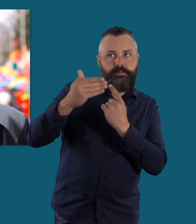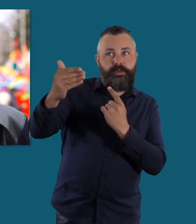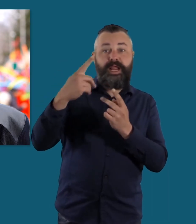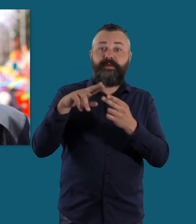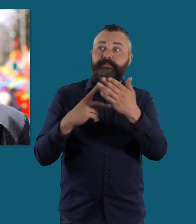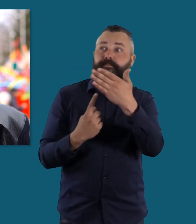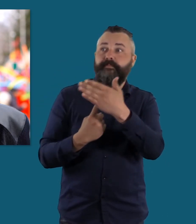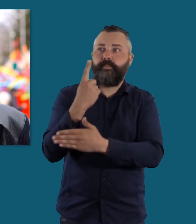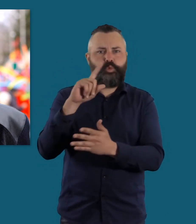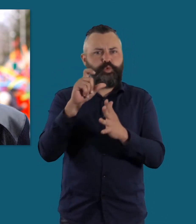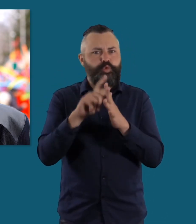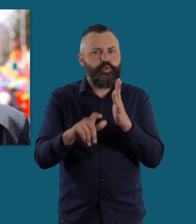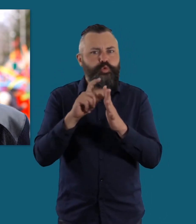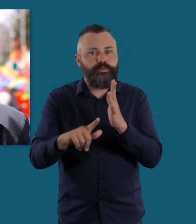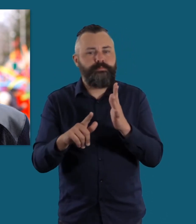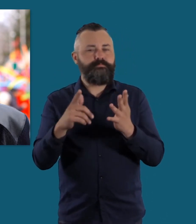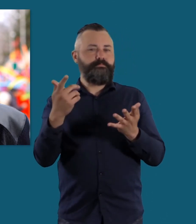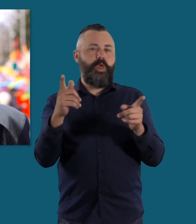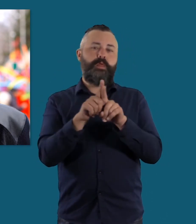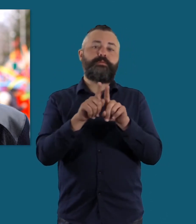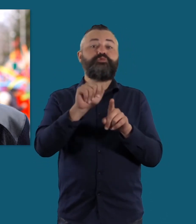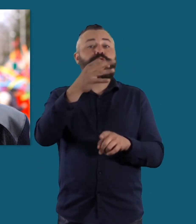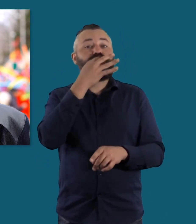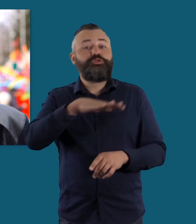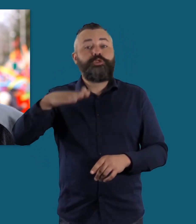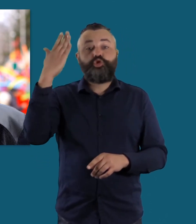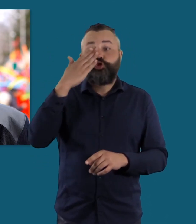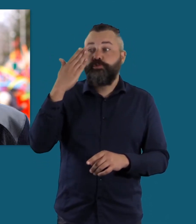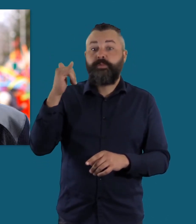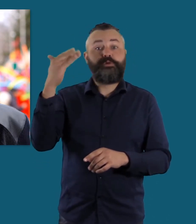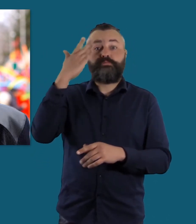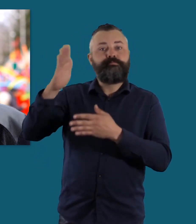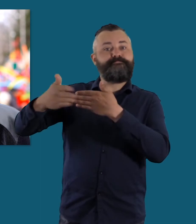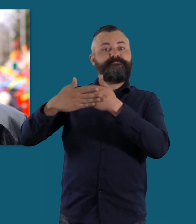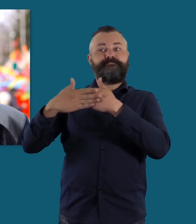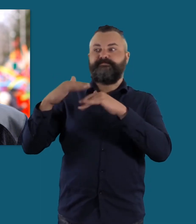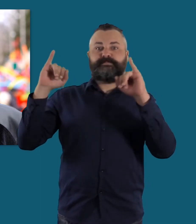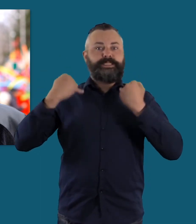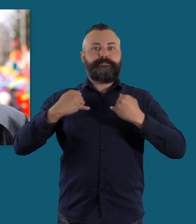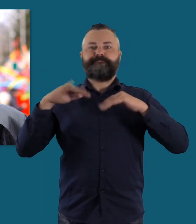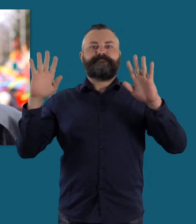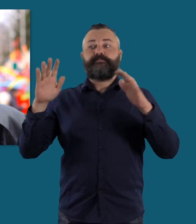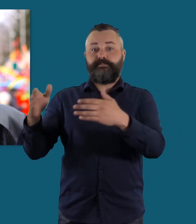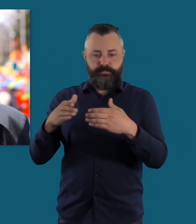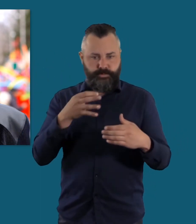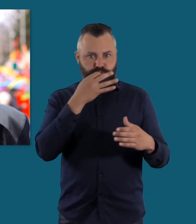Also, you need to prepare ahead, such as having learning activities for your children in the home, in case their school is closed.